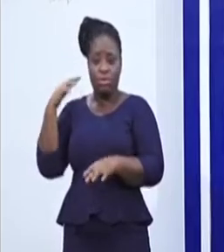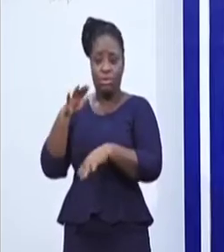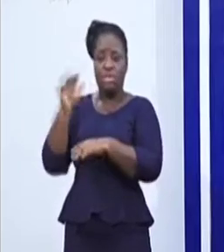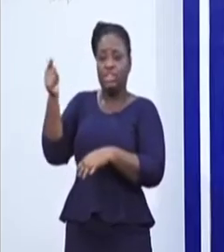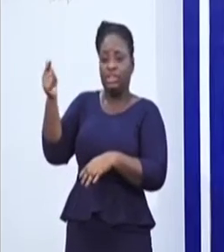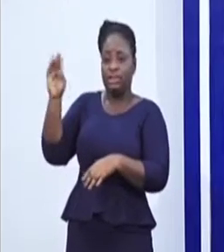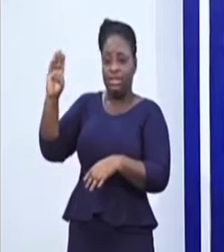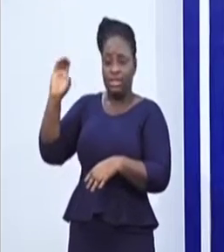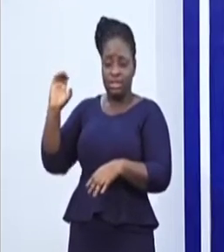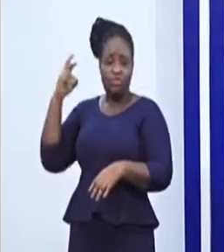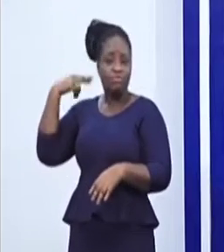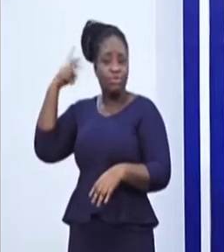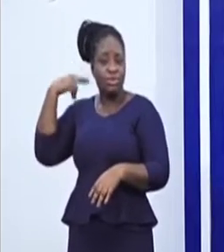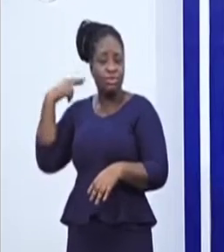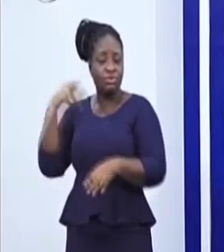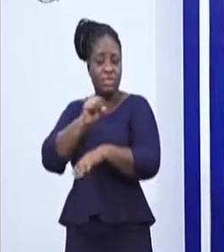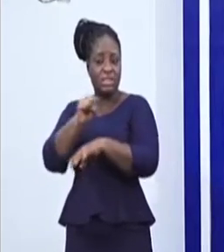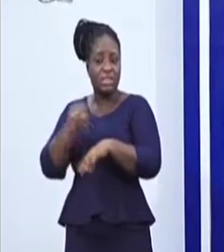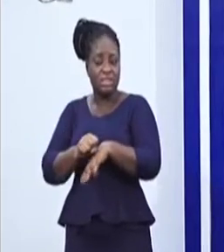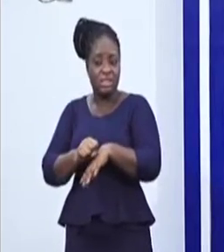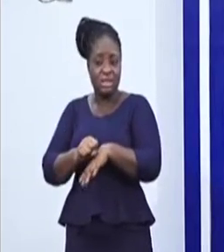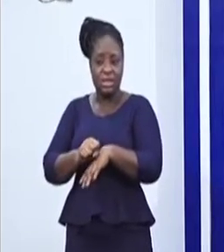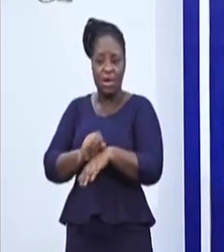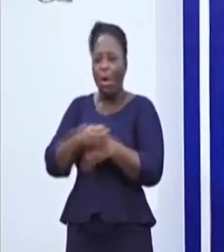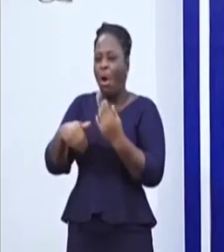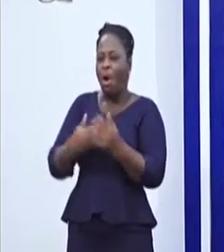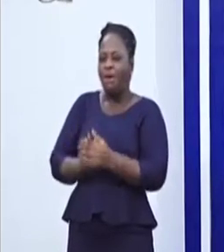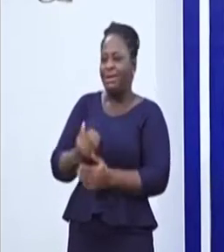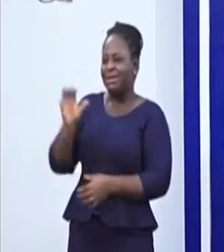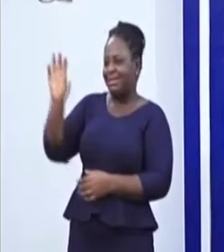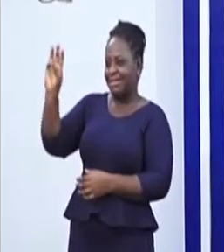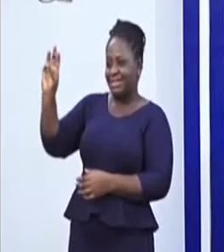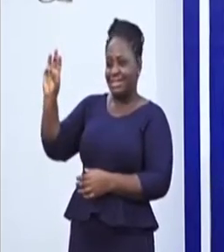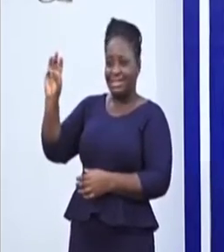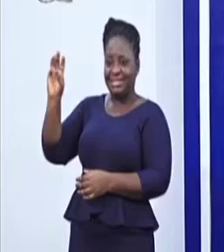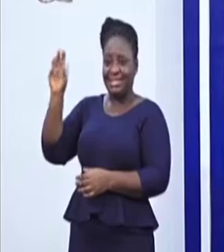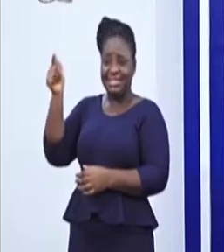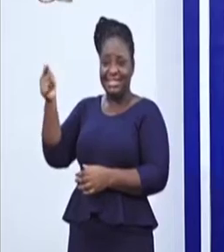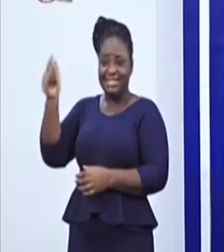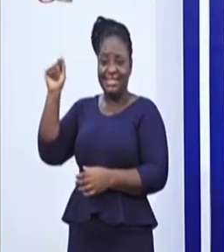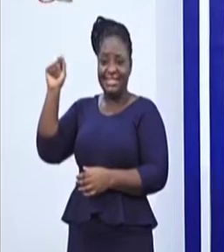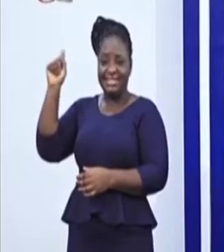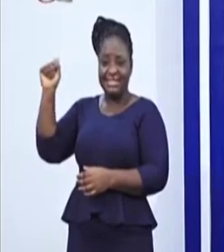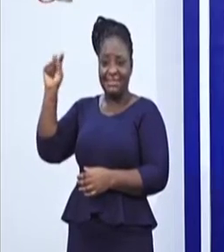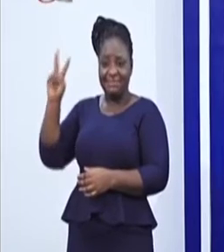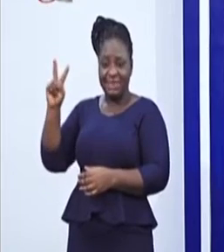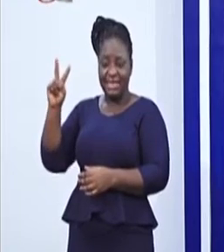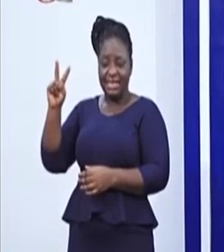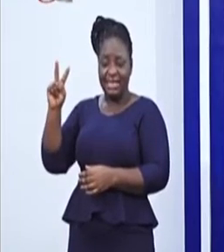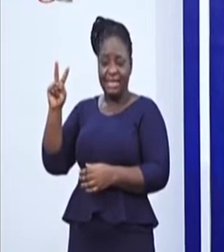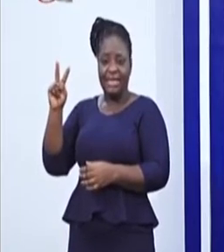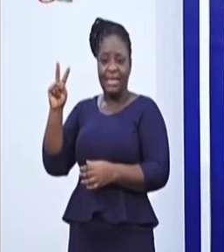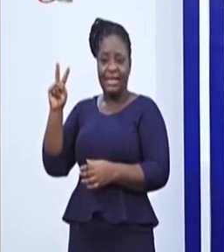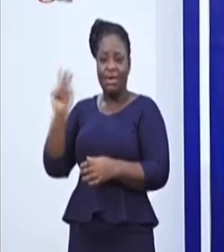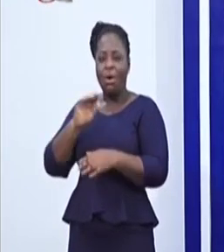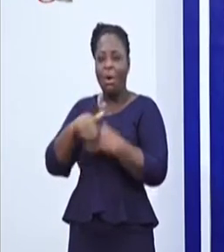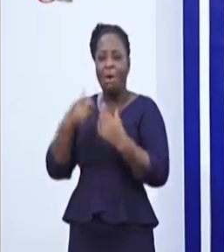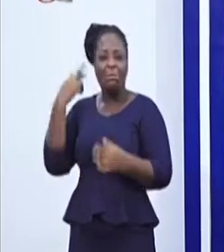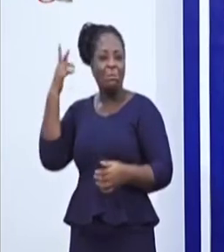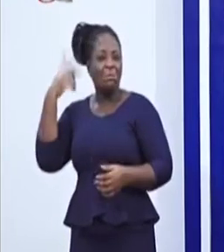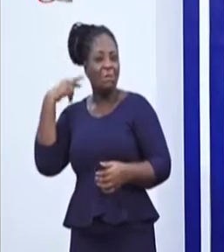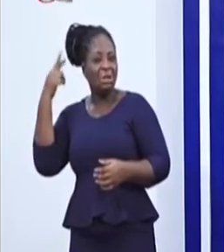Corporation, all the 6 GBC television channels, all radio stations and TV